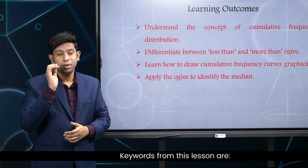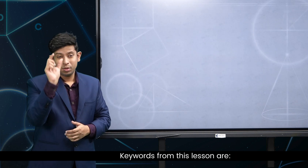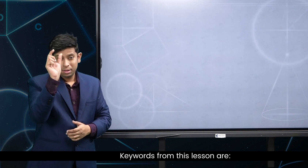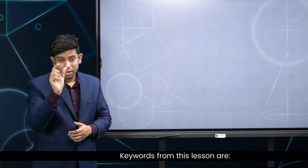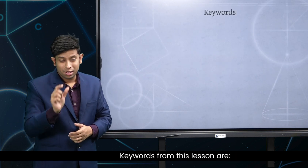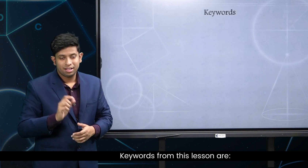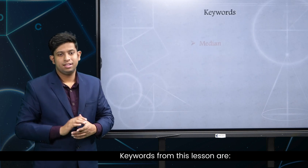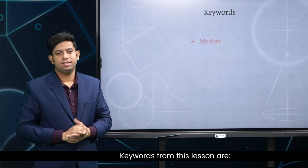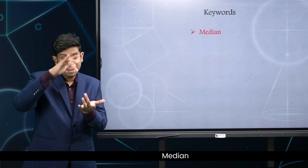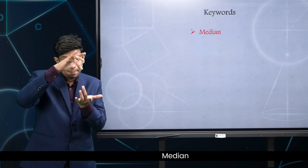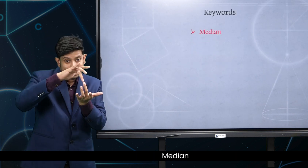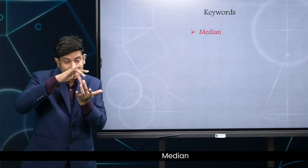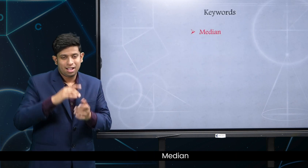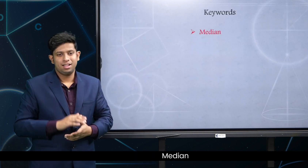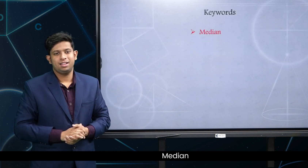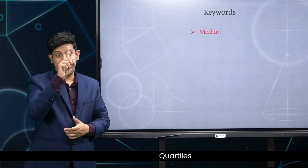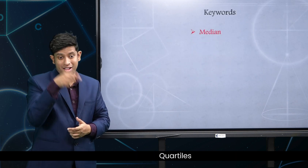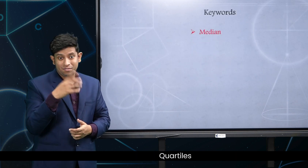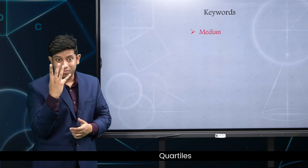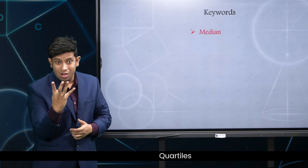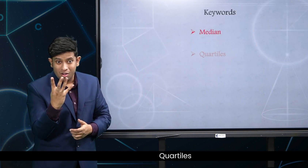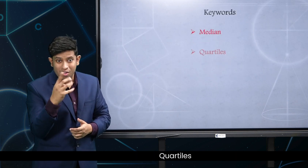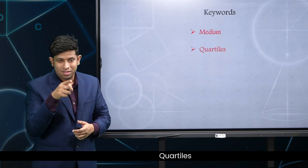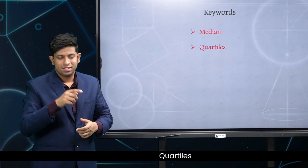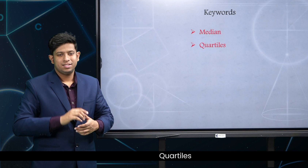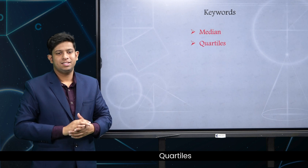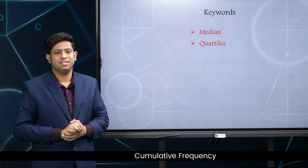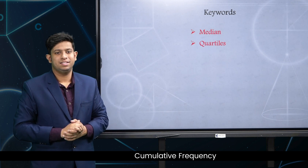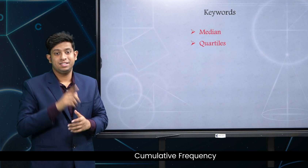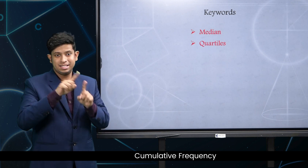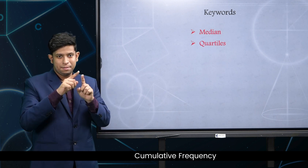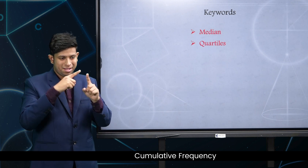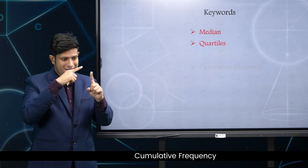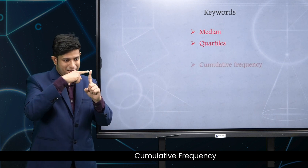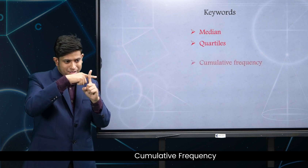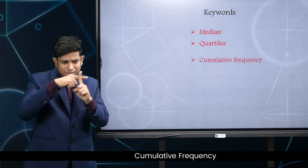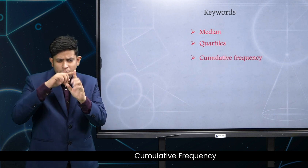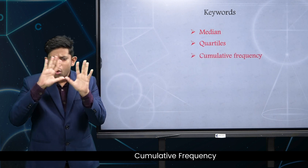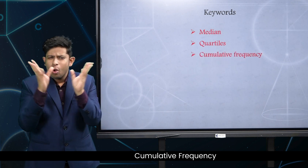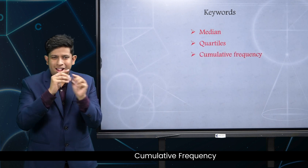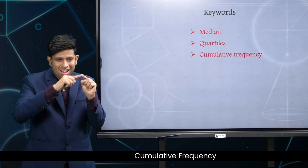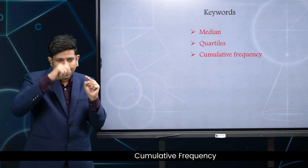Keywords from this lesson are median, quartiles, cumulative frequency,